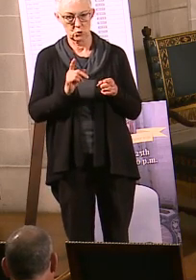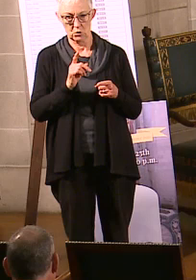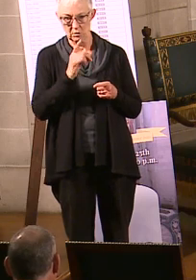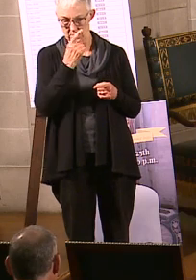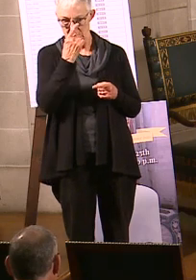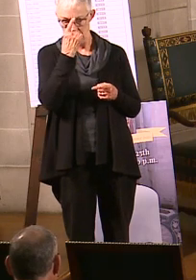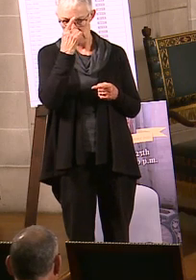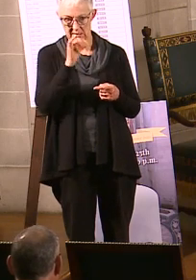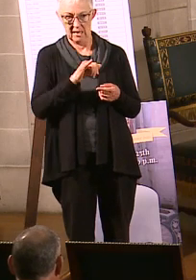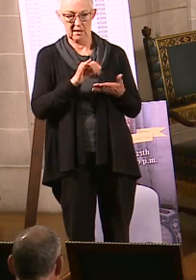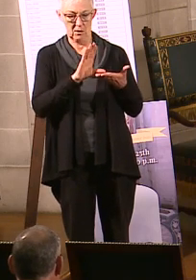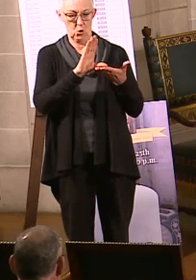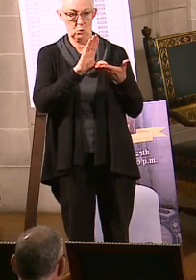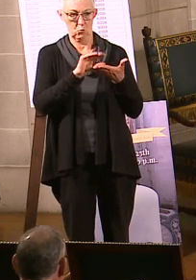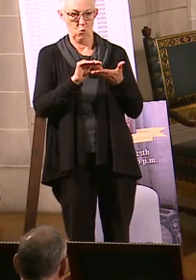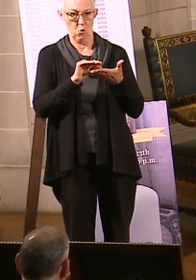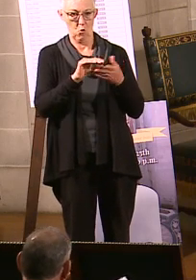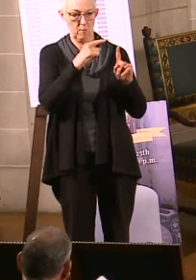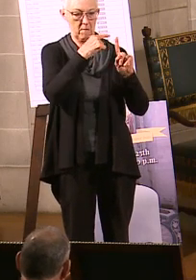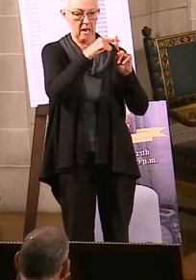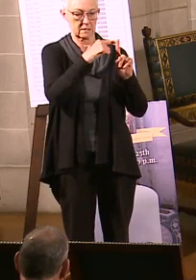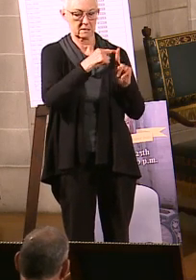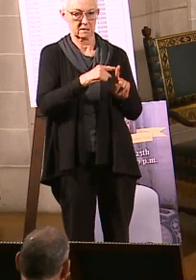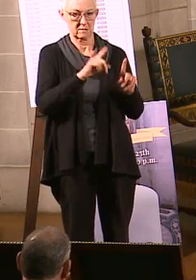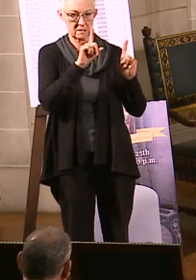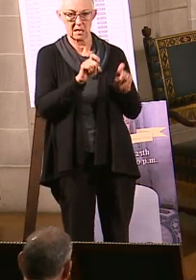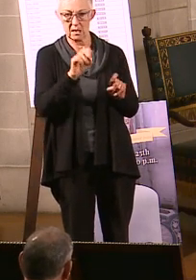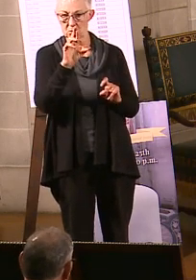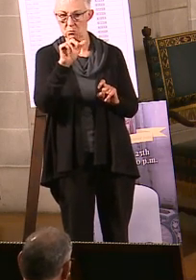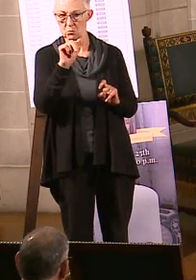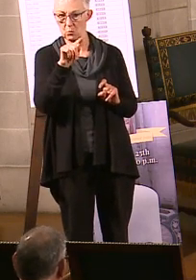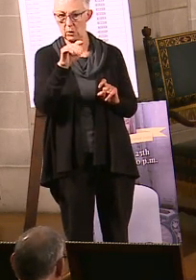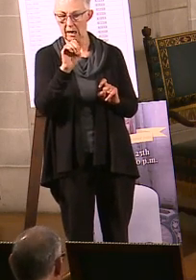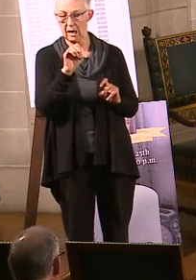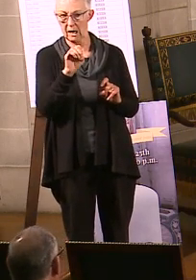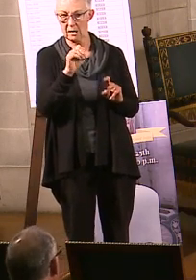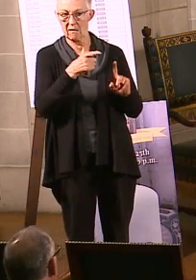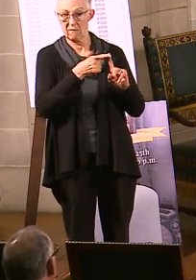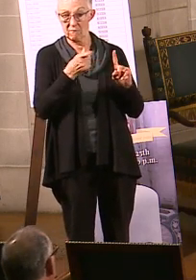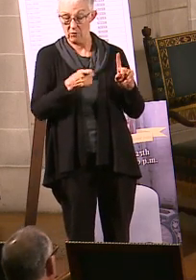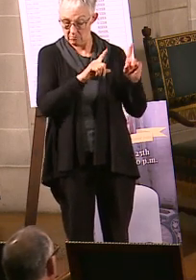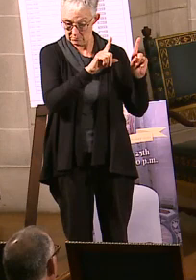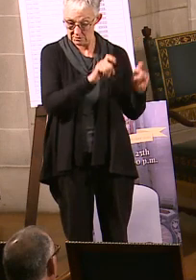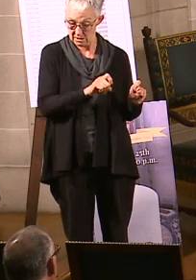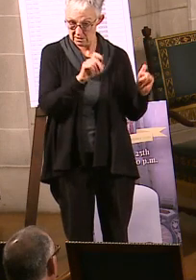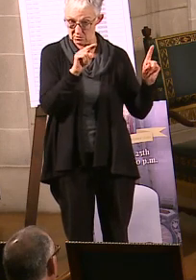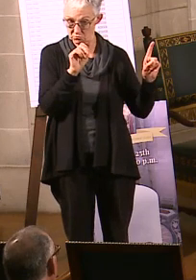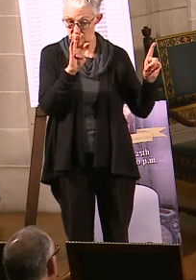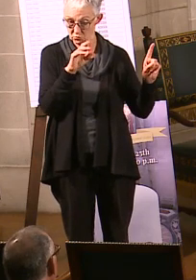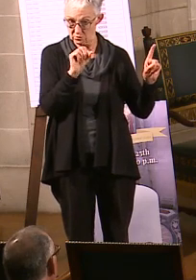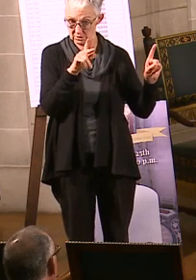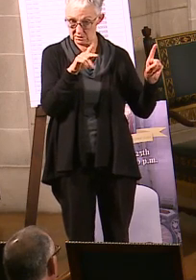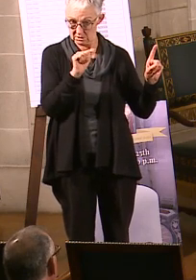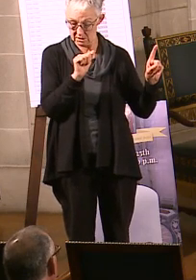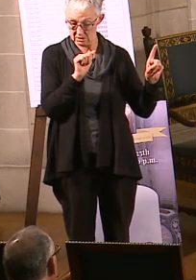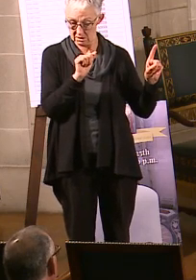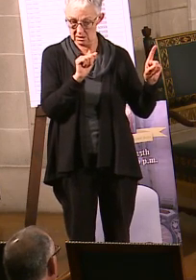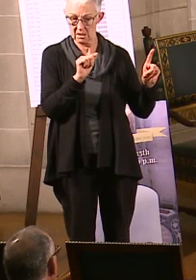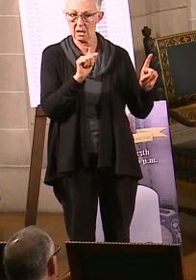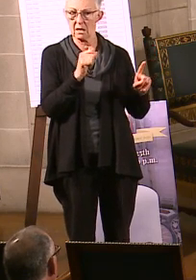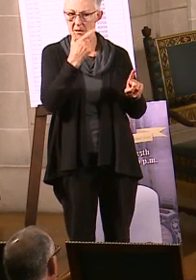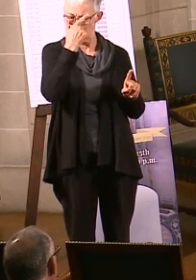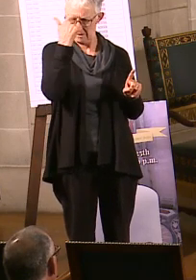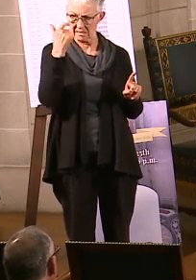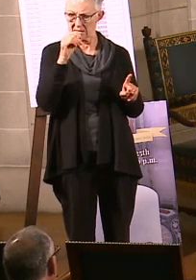Test Nebraska entirely to geography? Do we attribute the lower than the